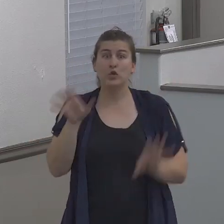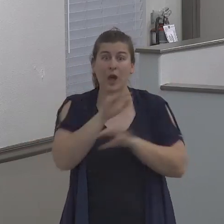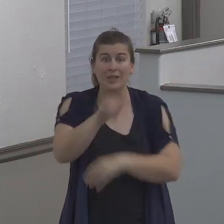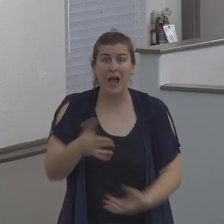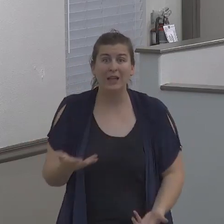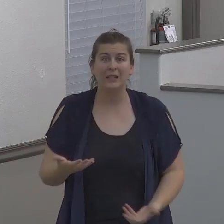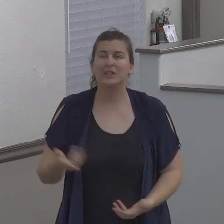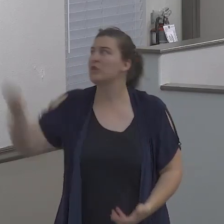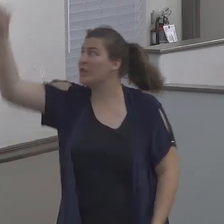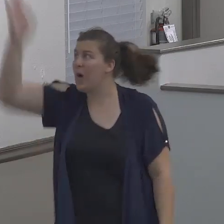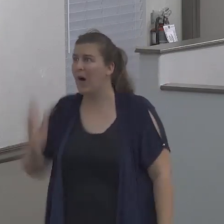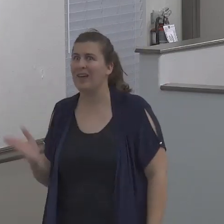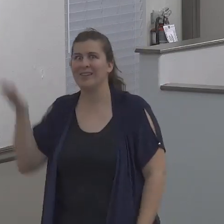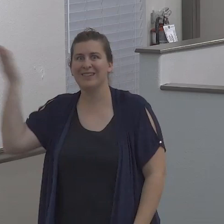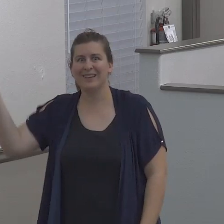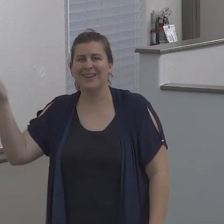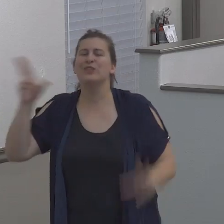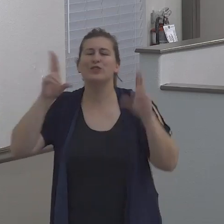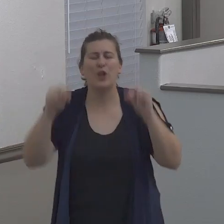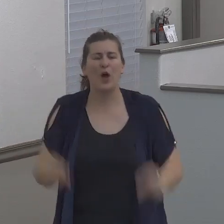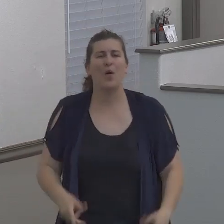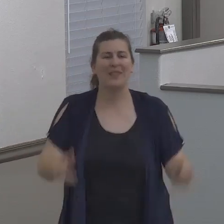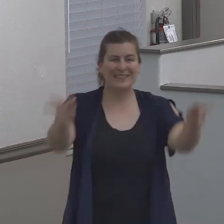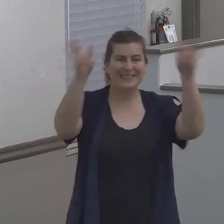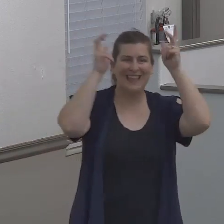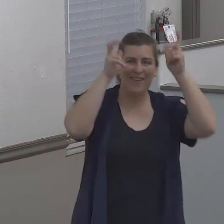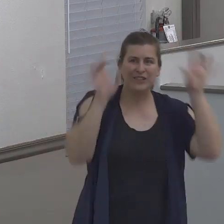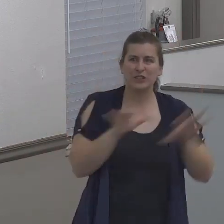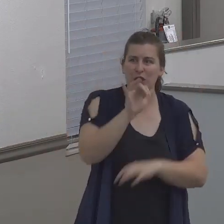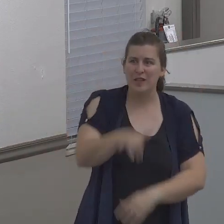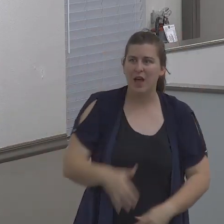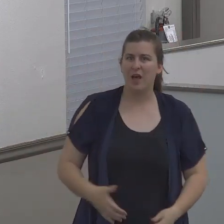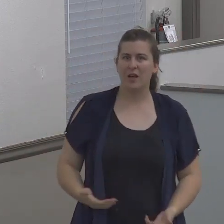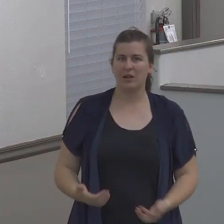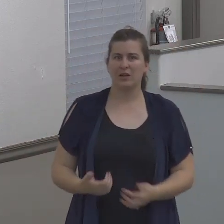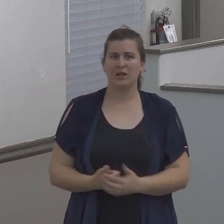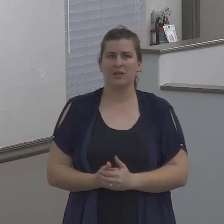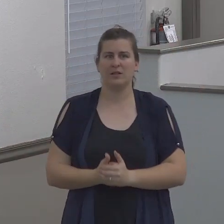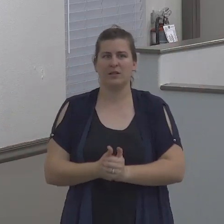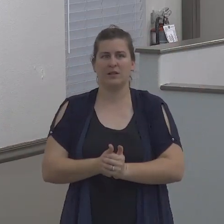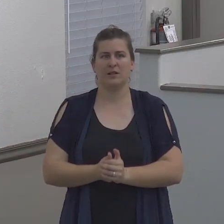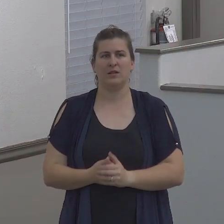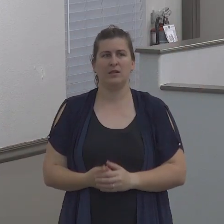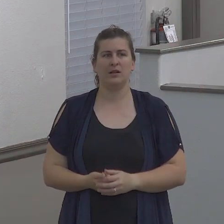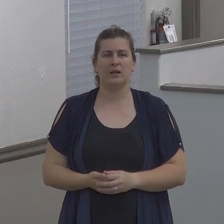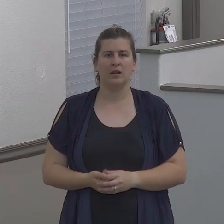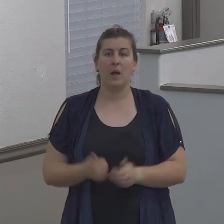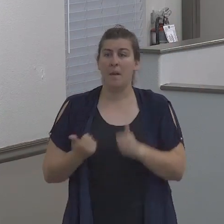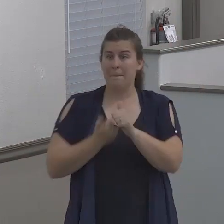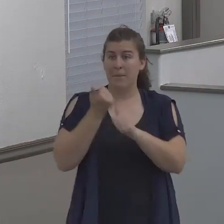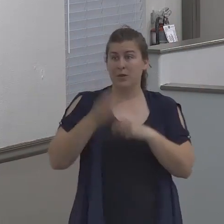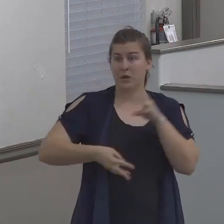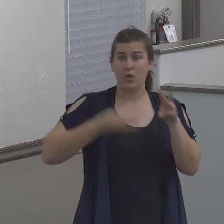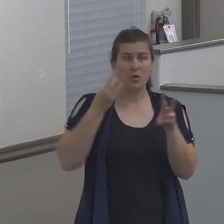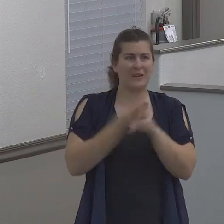up everything. Who do you think's doing that? God? No. It's the devil.